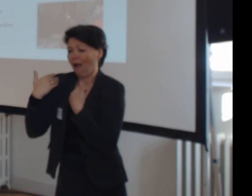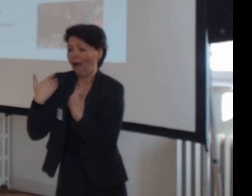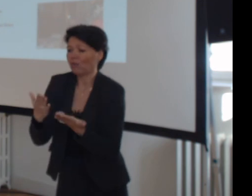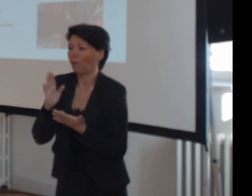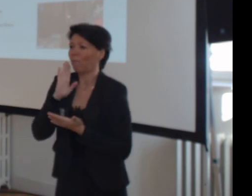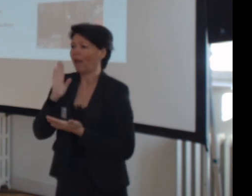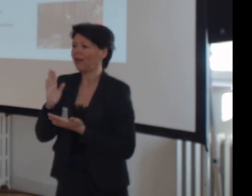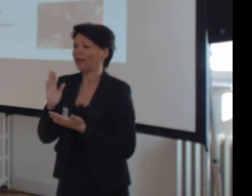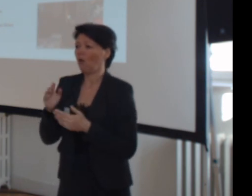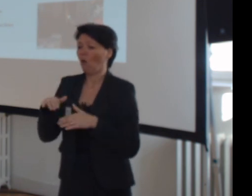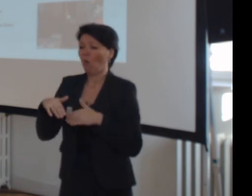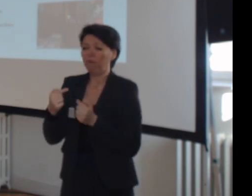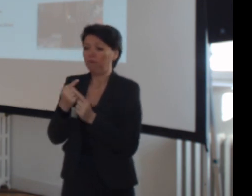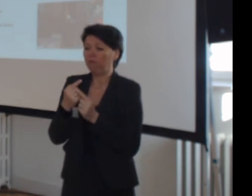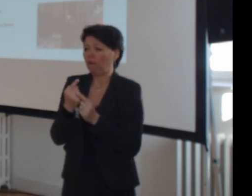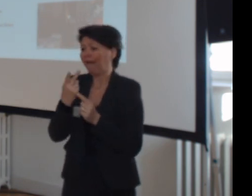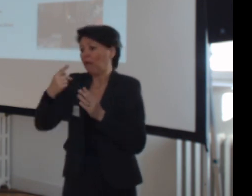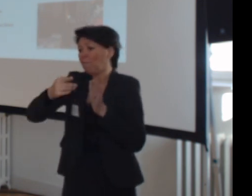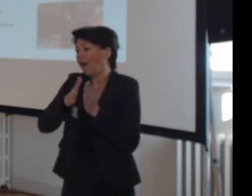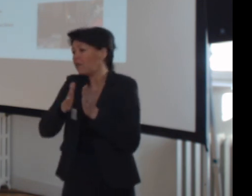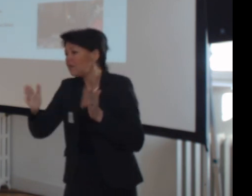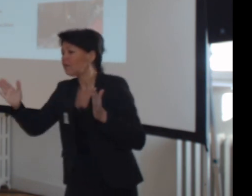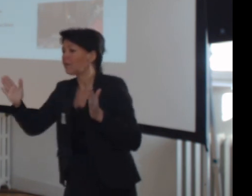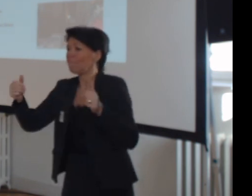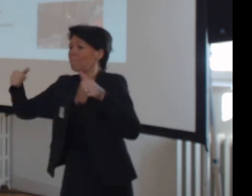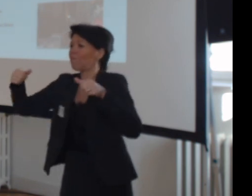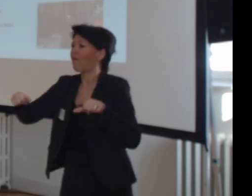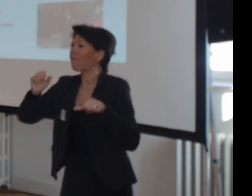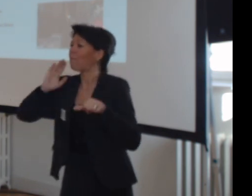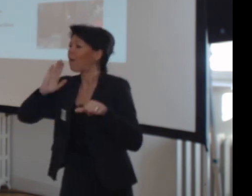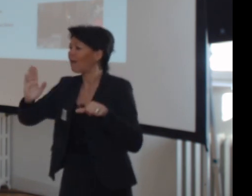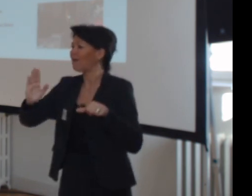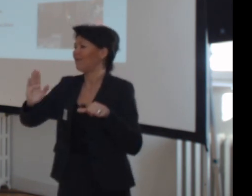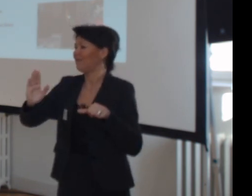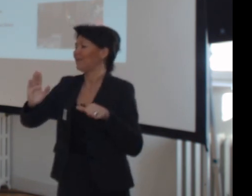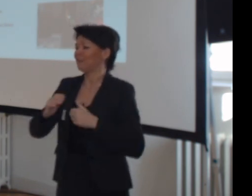for only a limited number of months, maybe years.